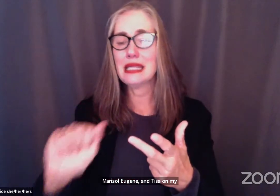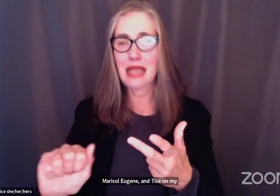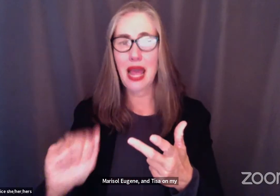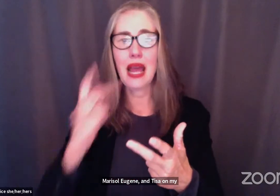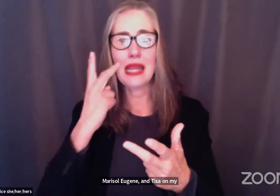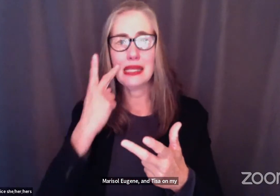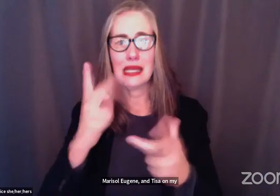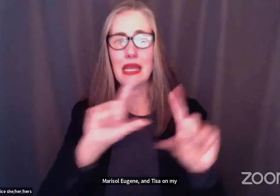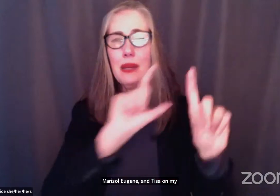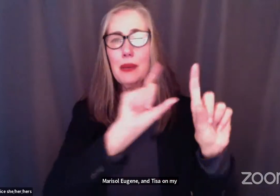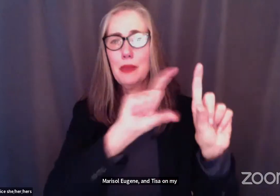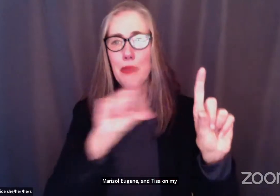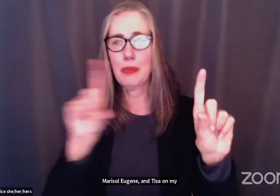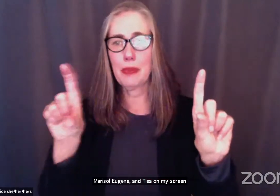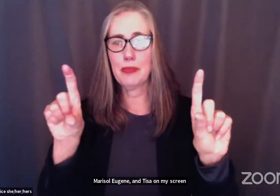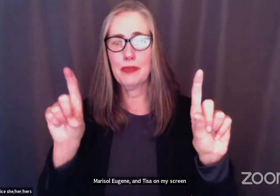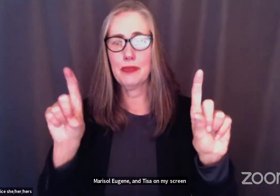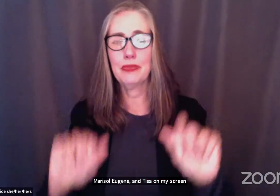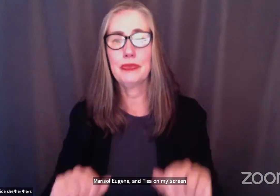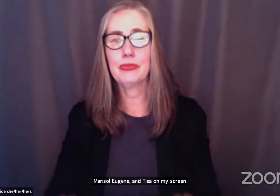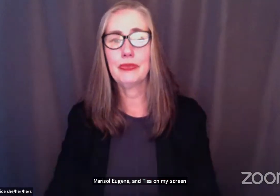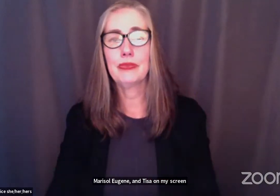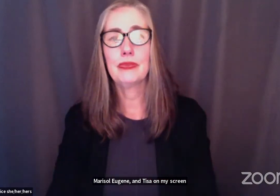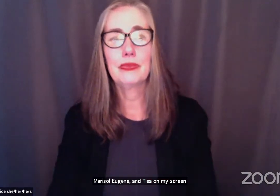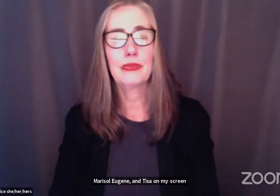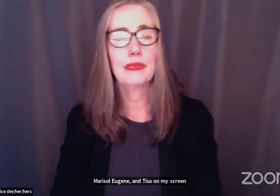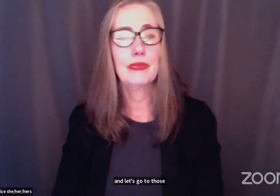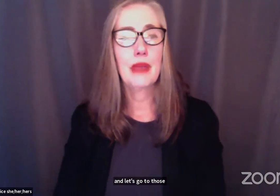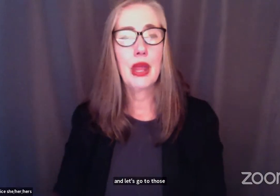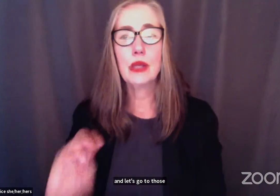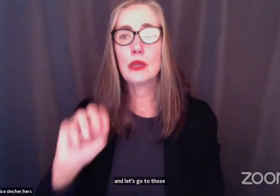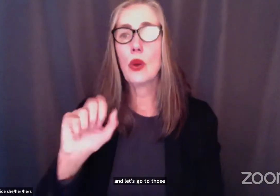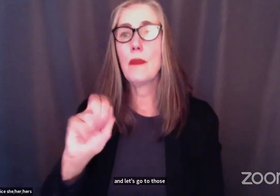And let's go to those speakers. Marisol?